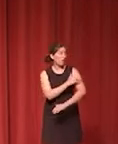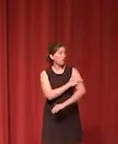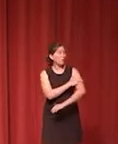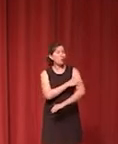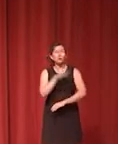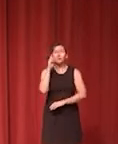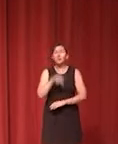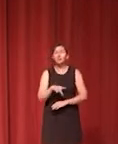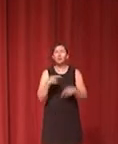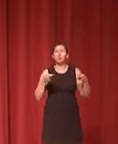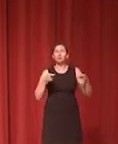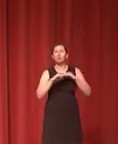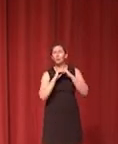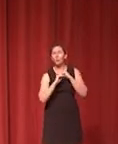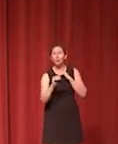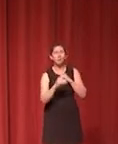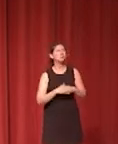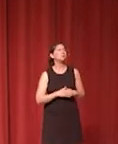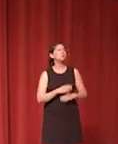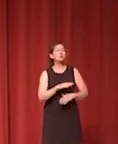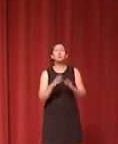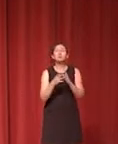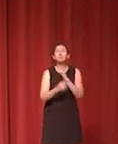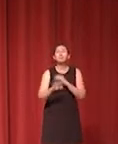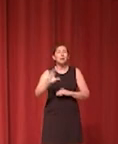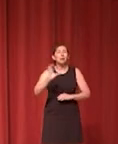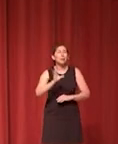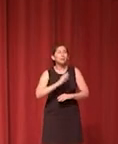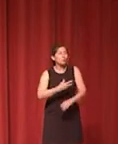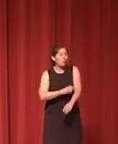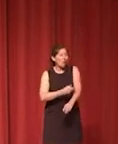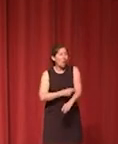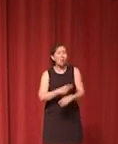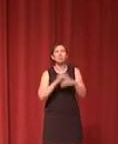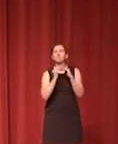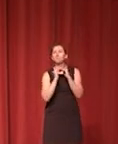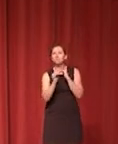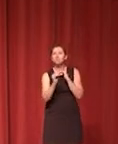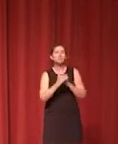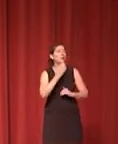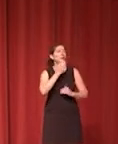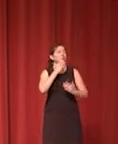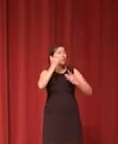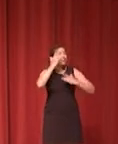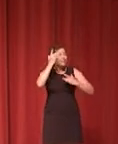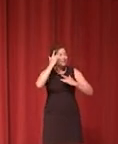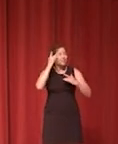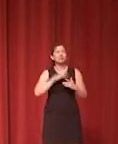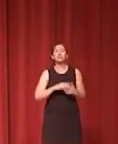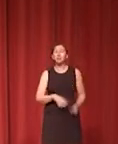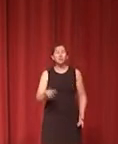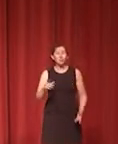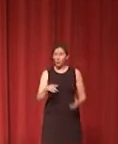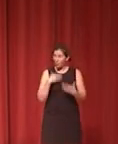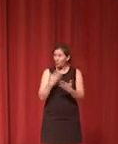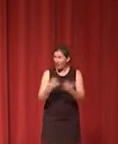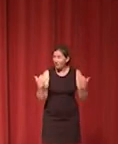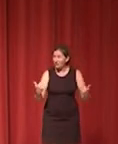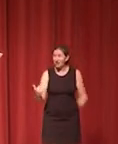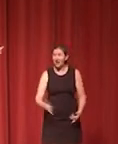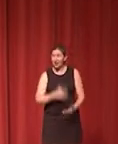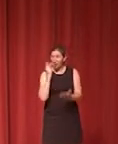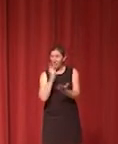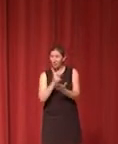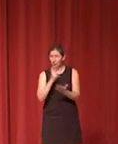cholesterol, diabetes, activity. So you didn't realize that's why we had you park so far away in those parking lots, is